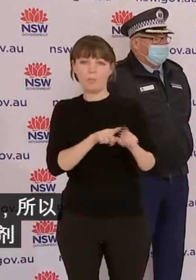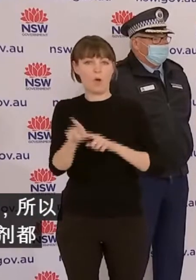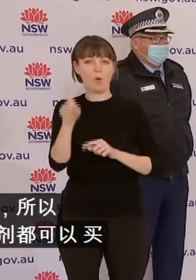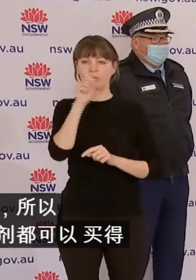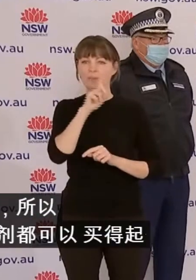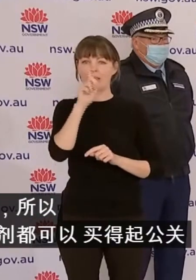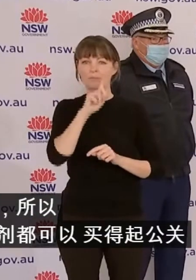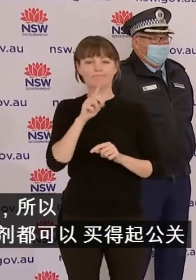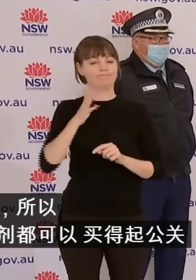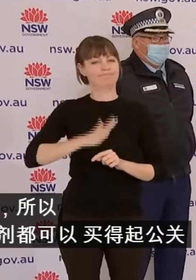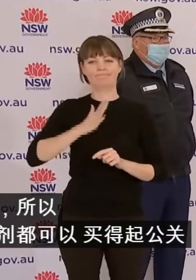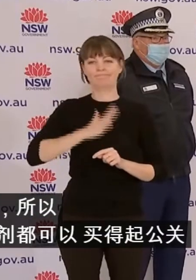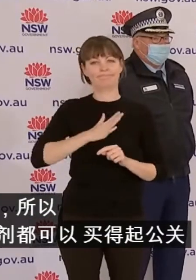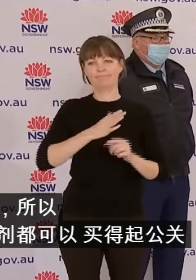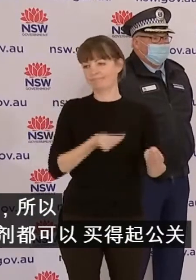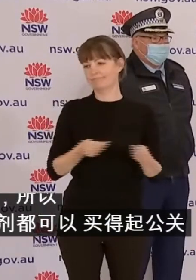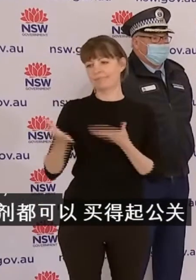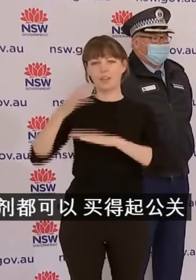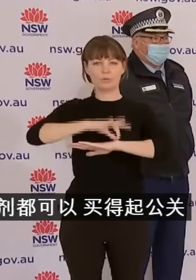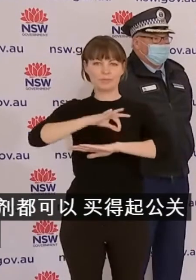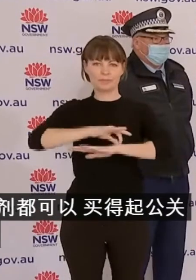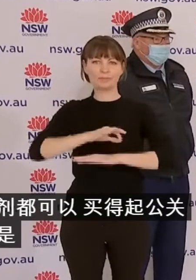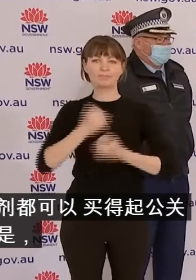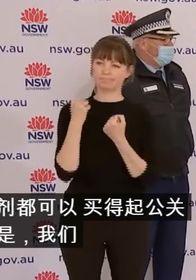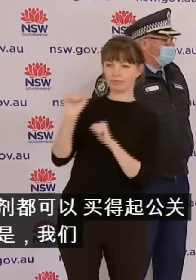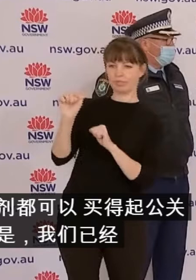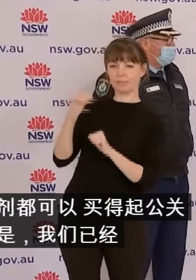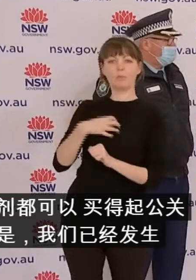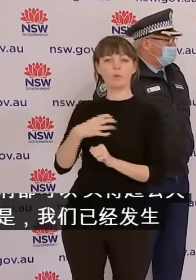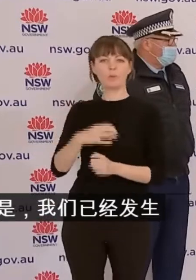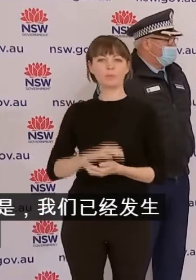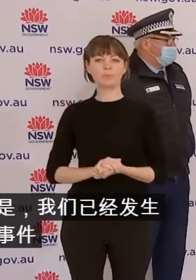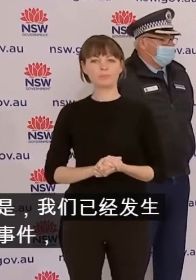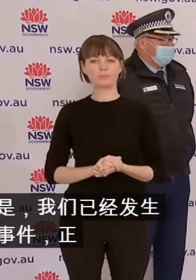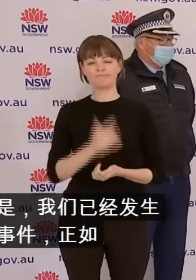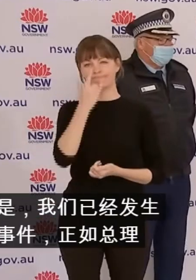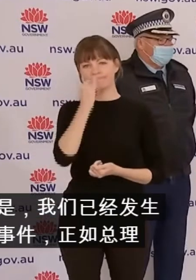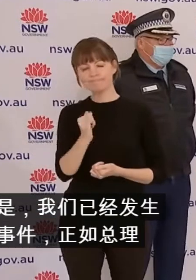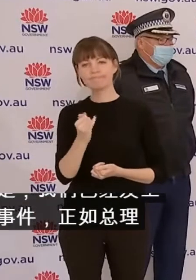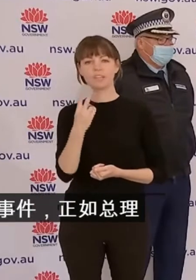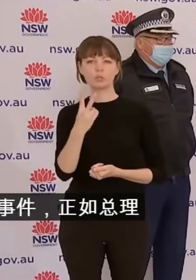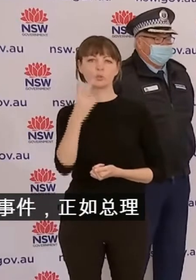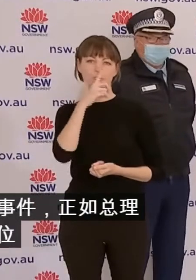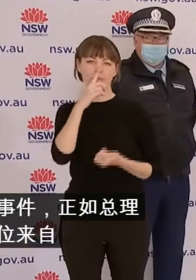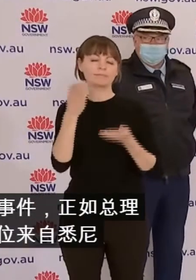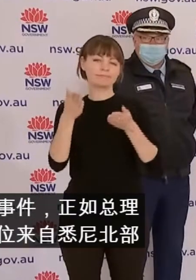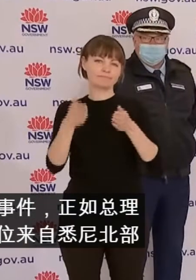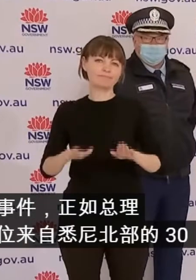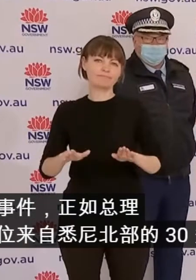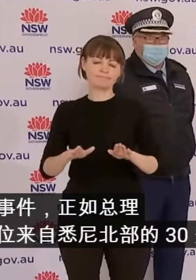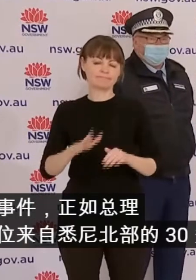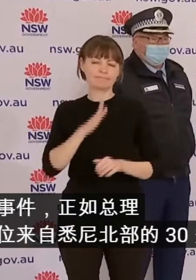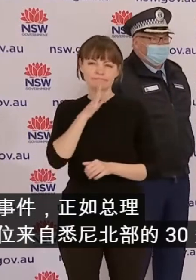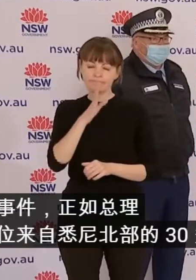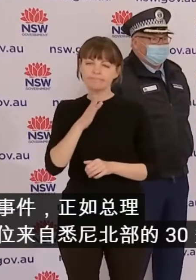one dose does afford protection. In terms of the deaths, sadly we've had the 2 deaths, and as the Premier has indicated, there's a gentleman